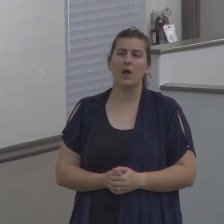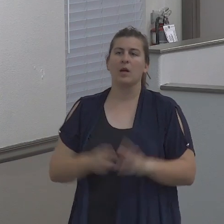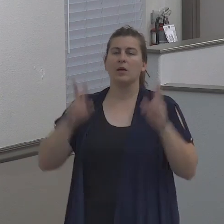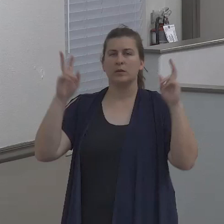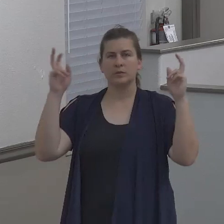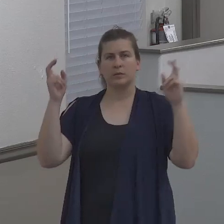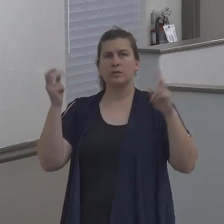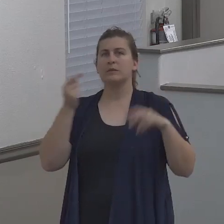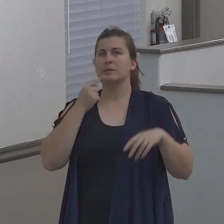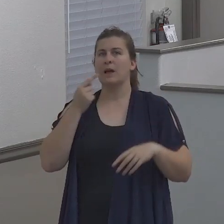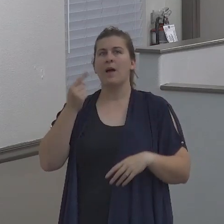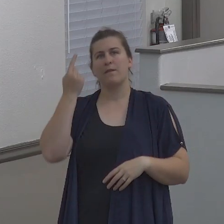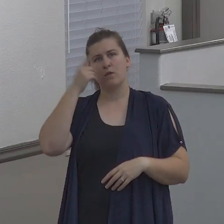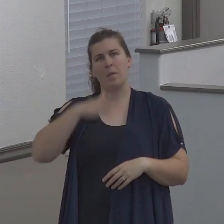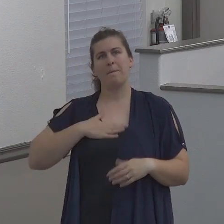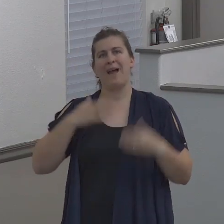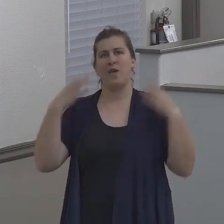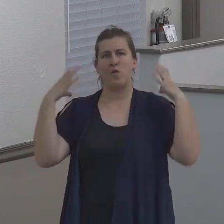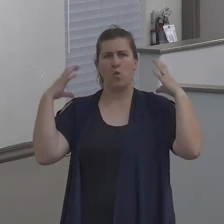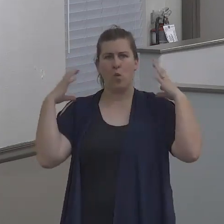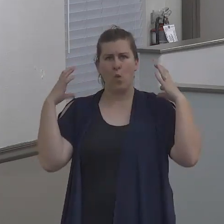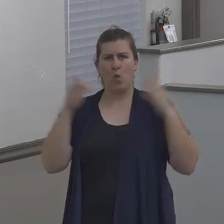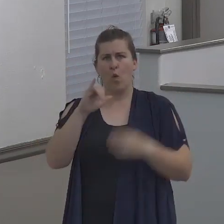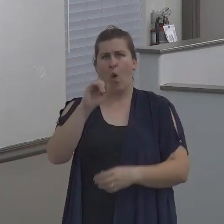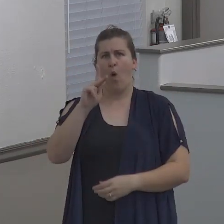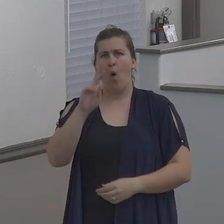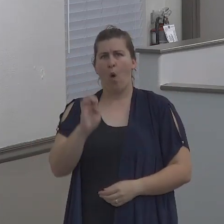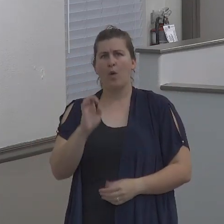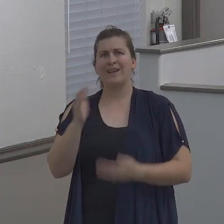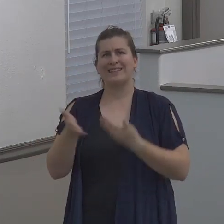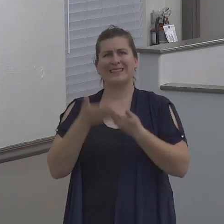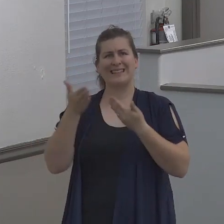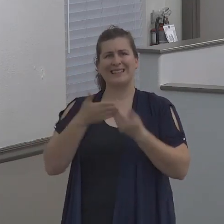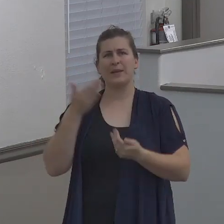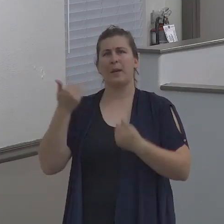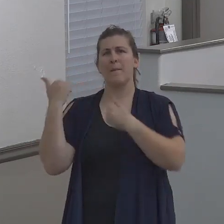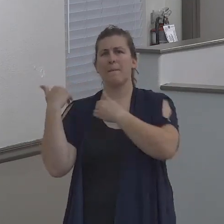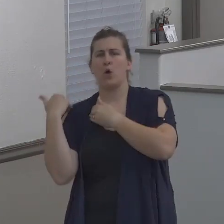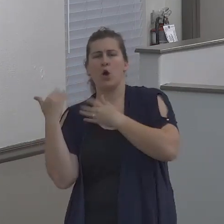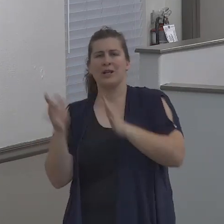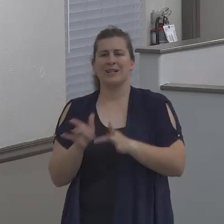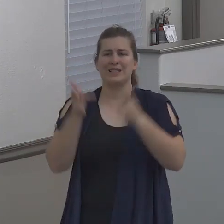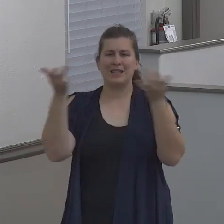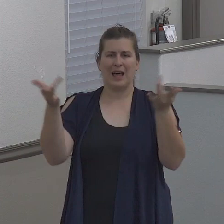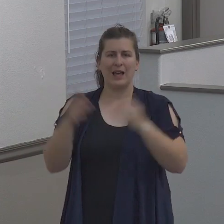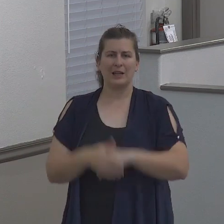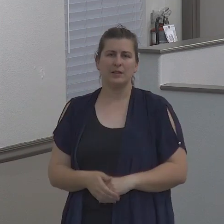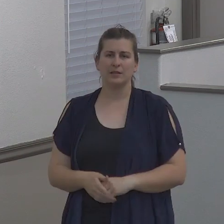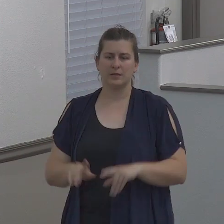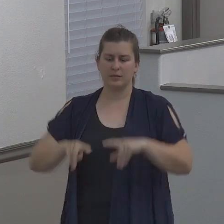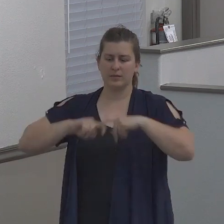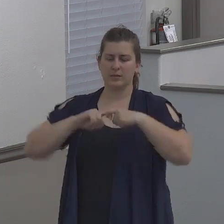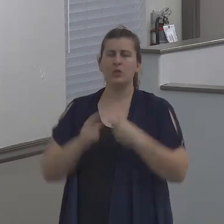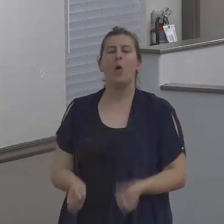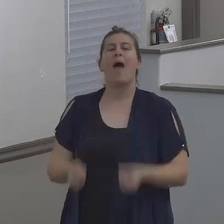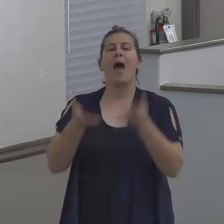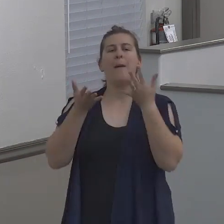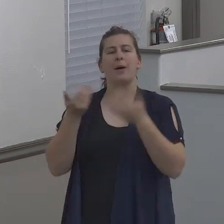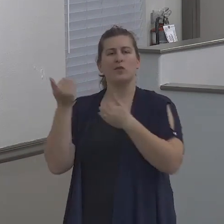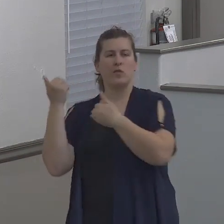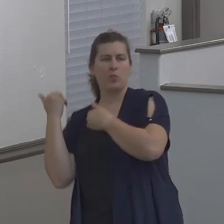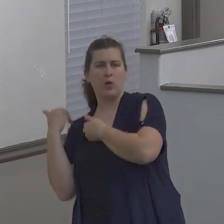there. For my yoke is easy and my burden is light. And how much of the burden should we give to the